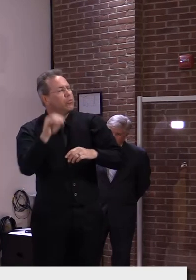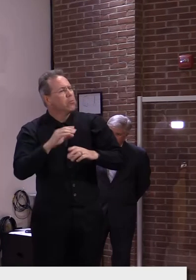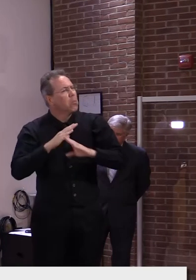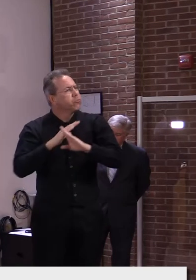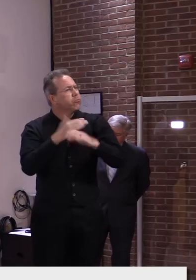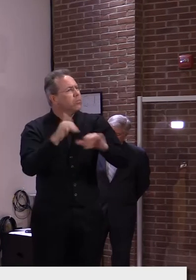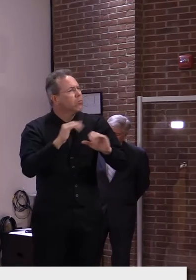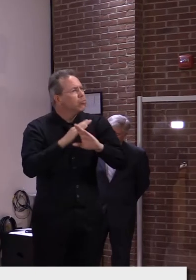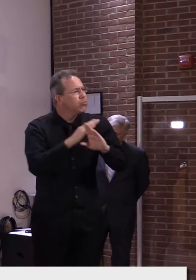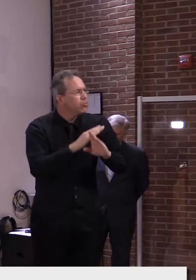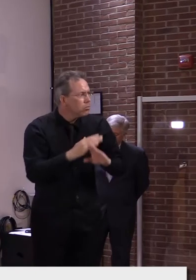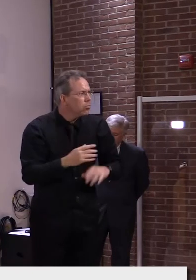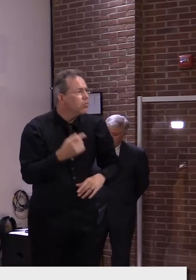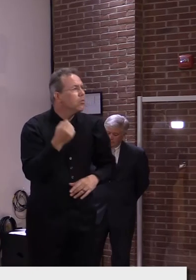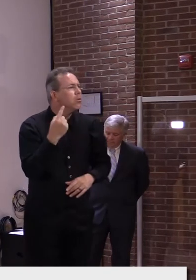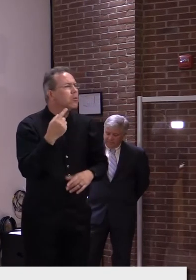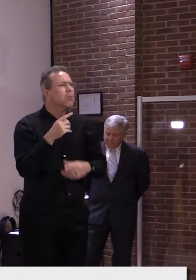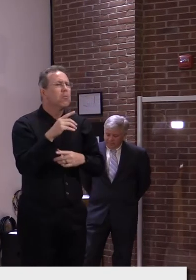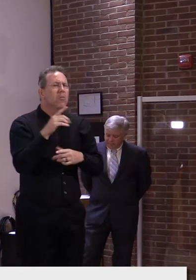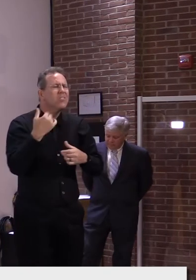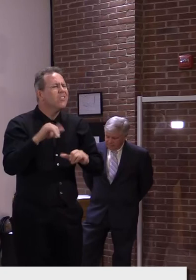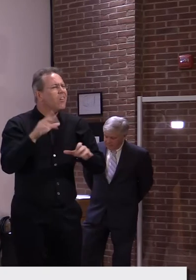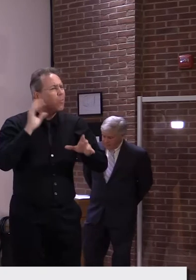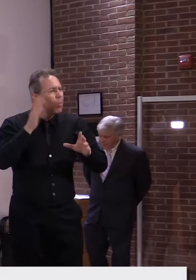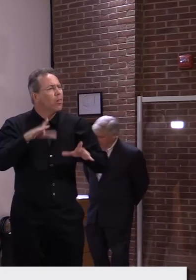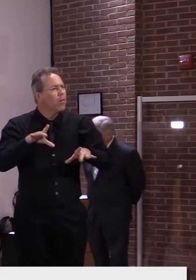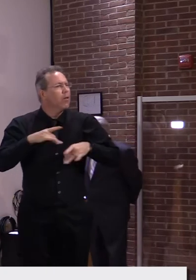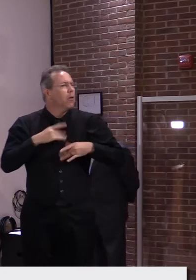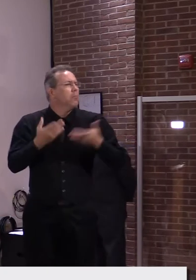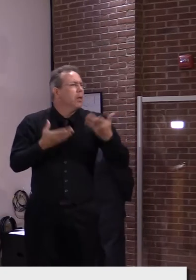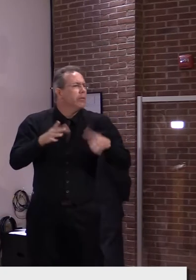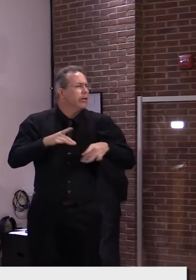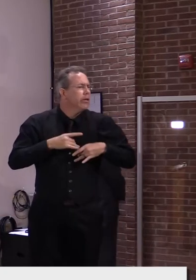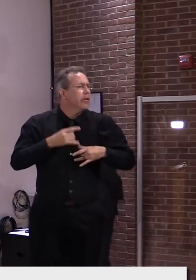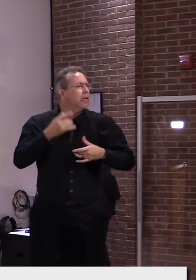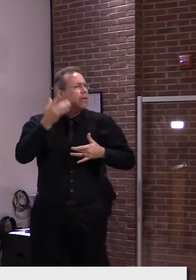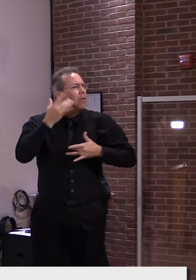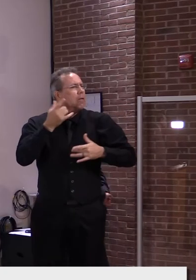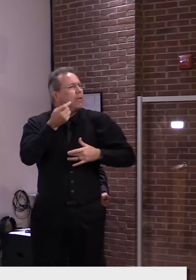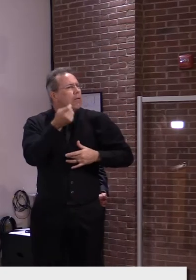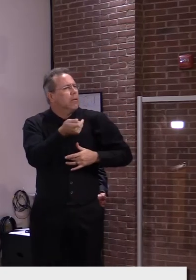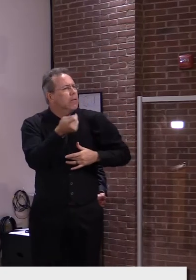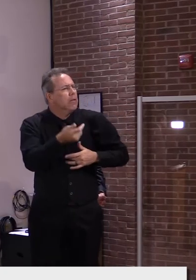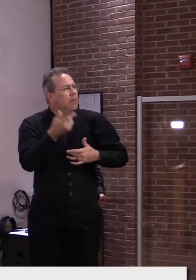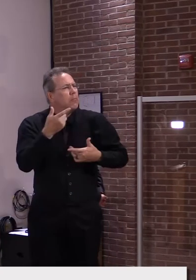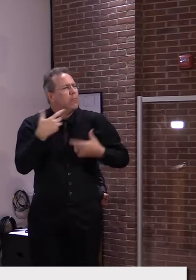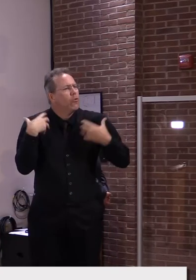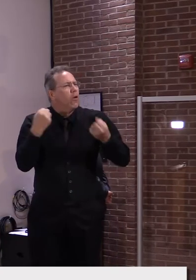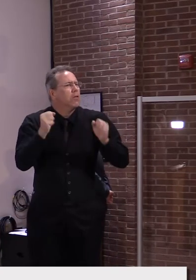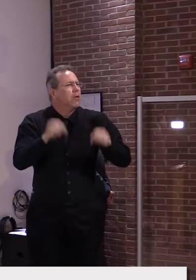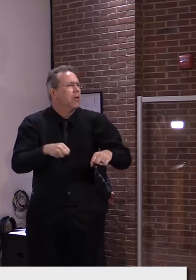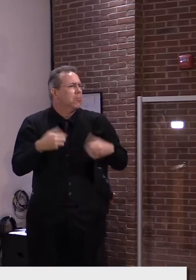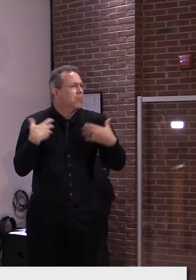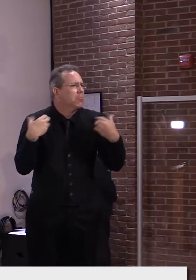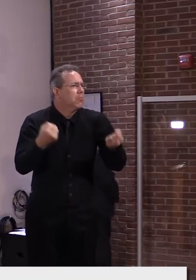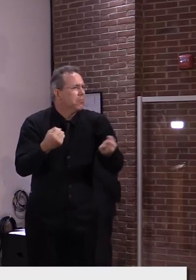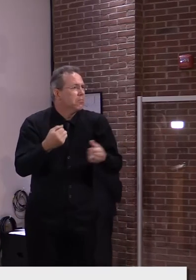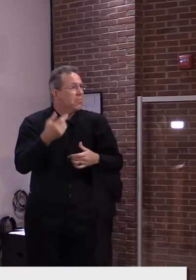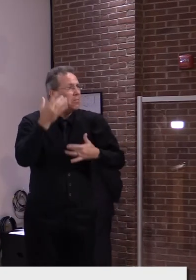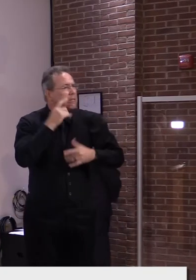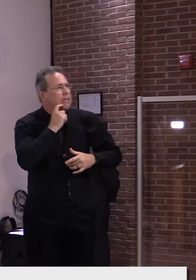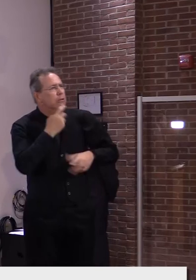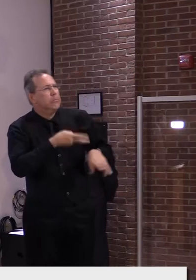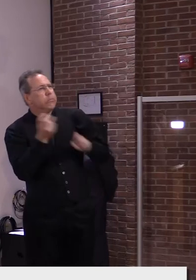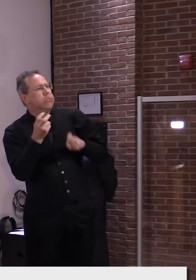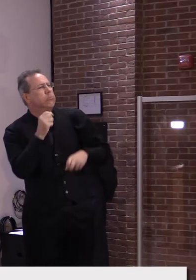that we already know about and that we're used to, both in this country and from elsewhere in the world. We're on the lookout